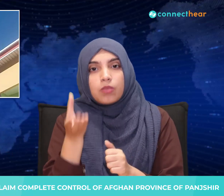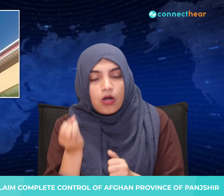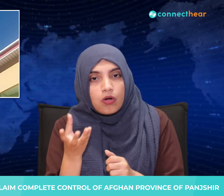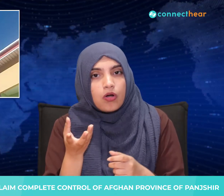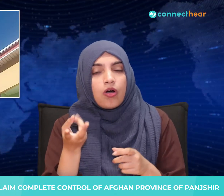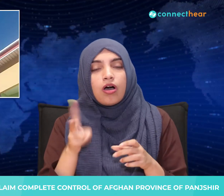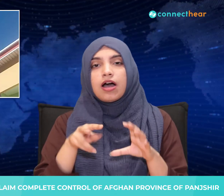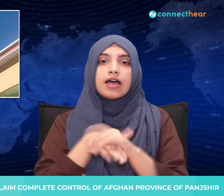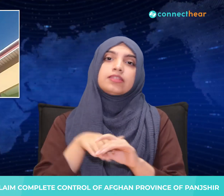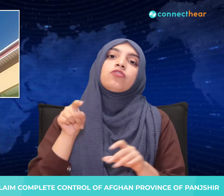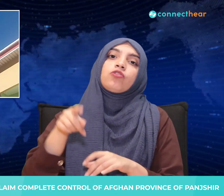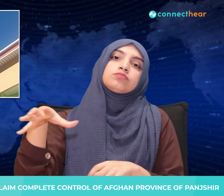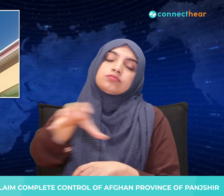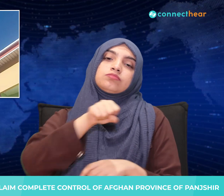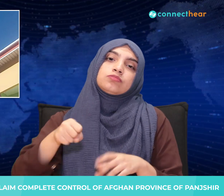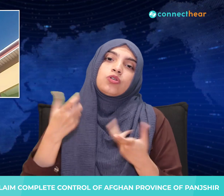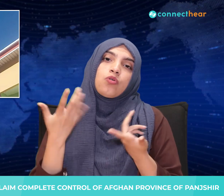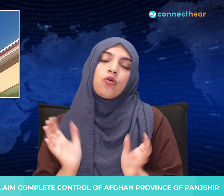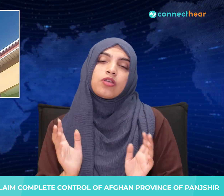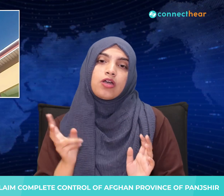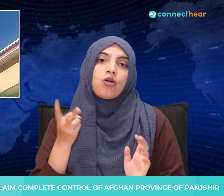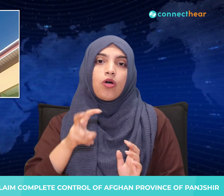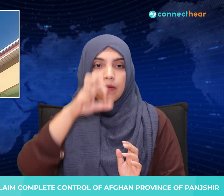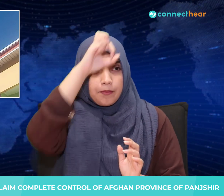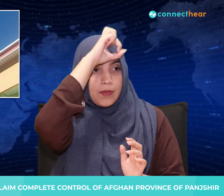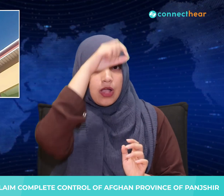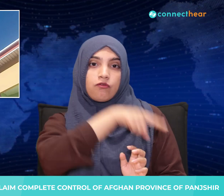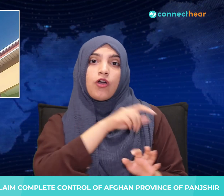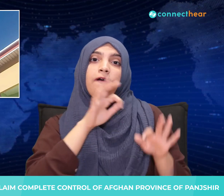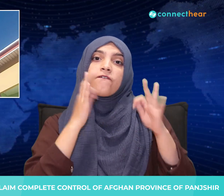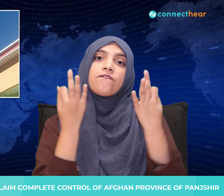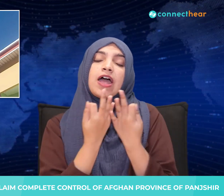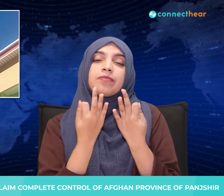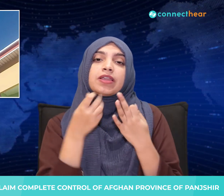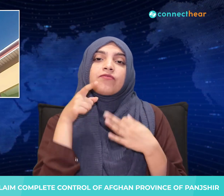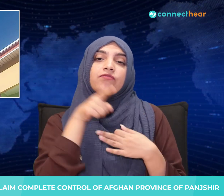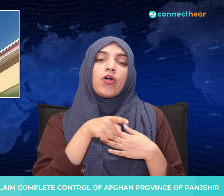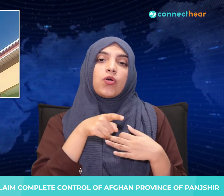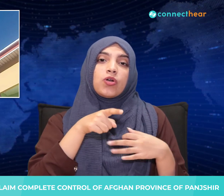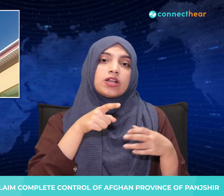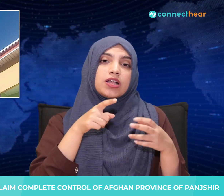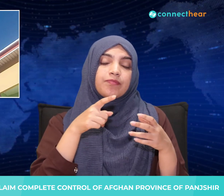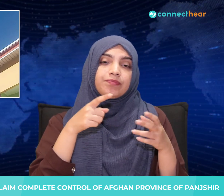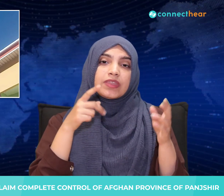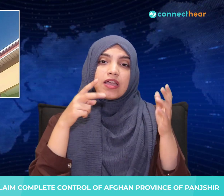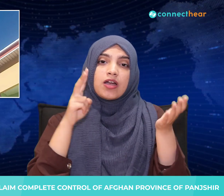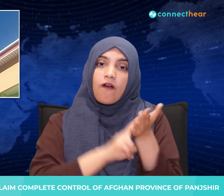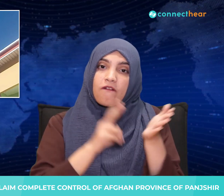43 years that the Massoud family has lost control of this remote valley.